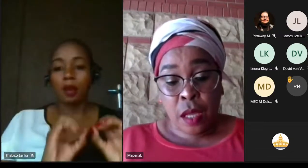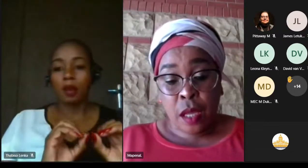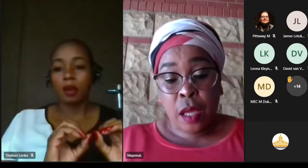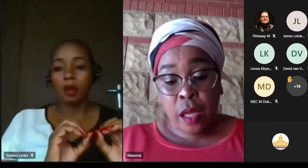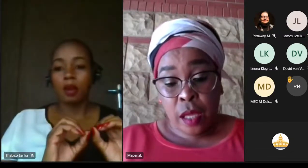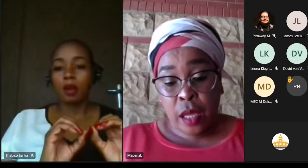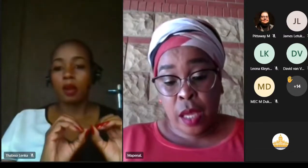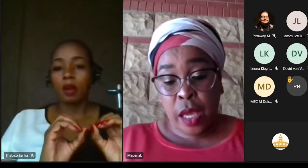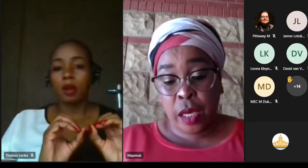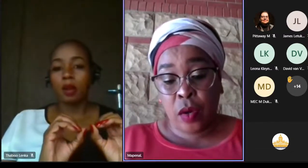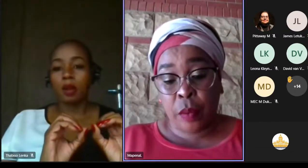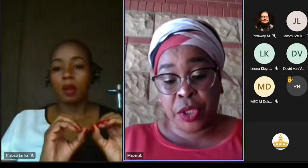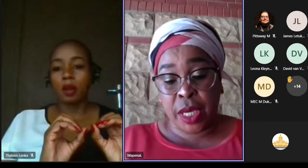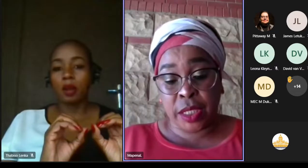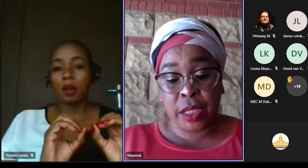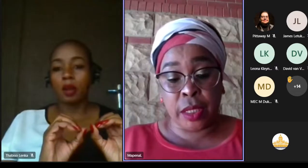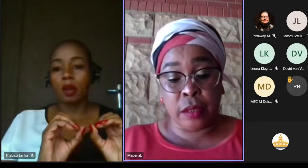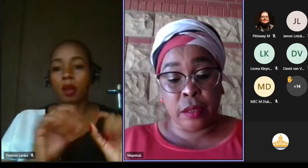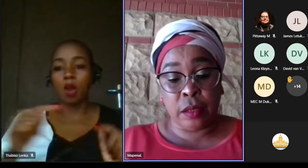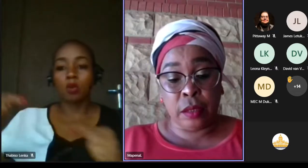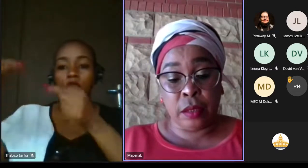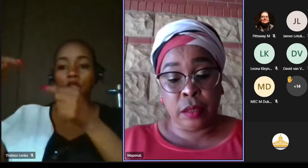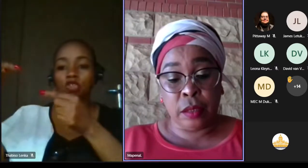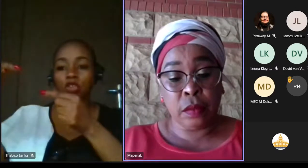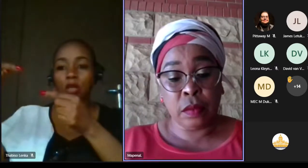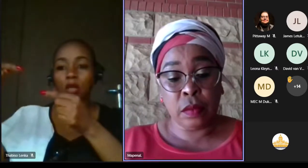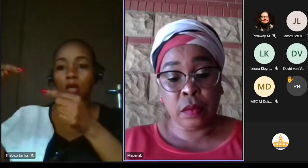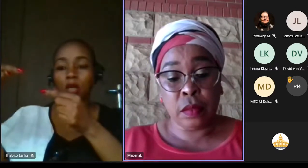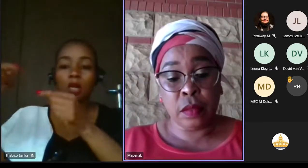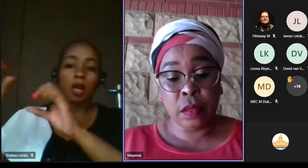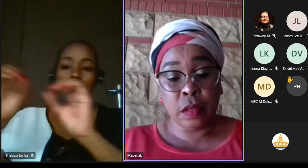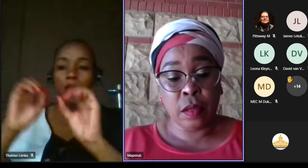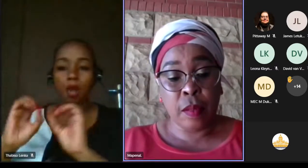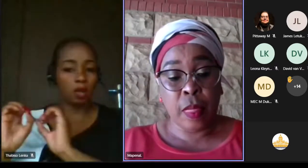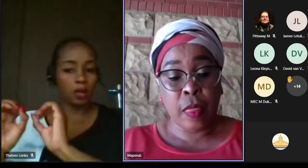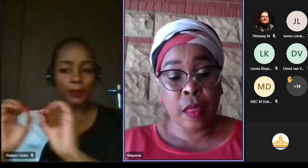None. None. Any objection? No